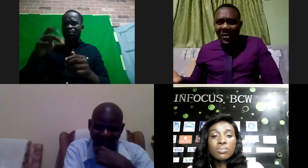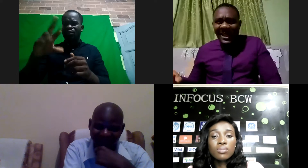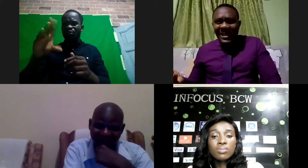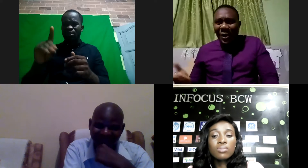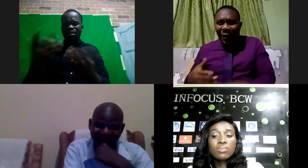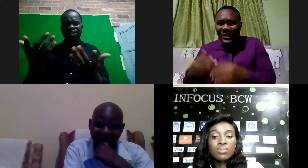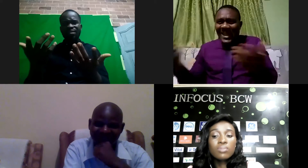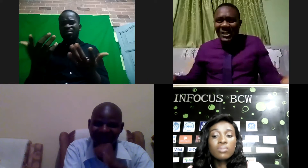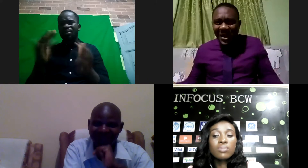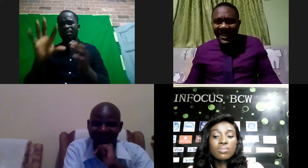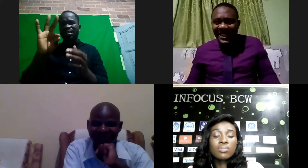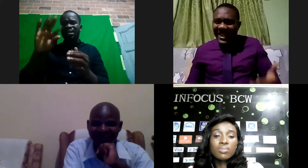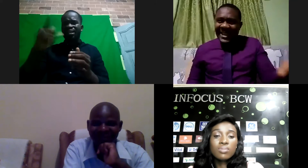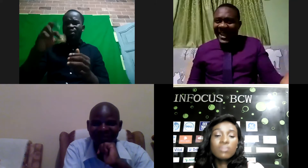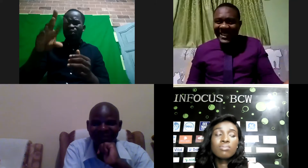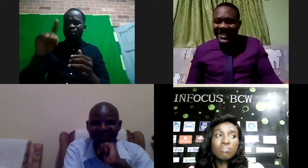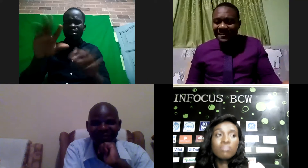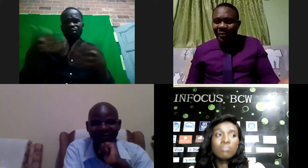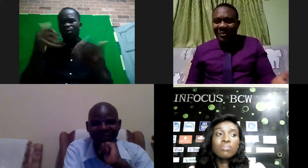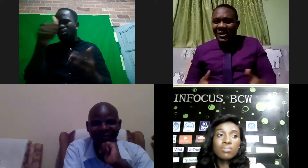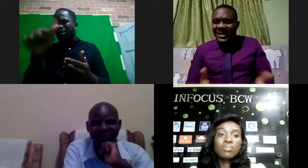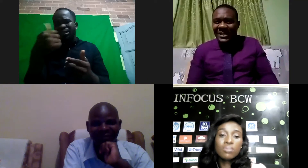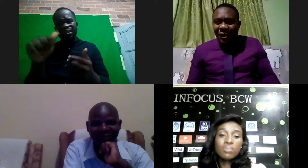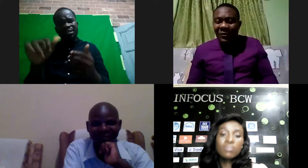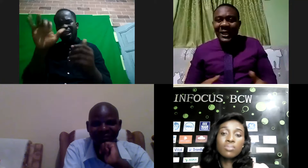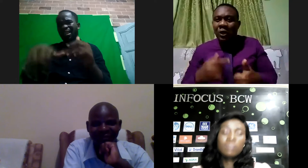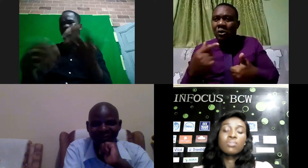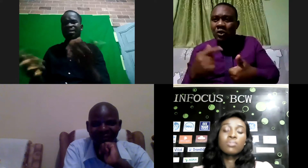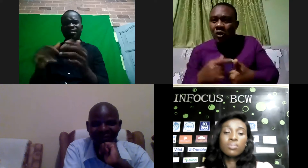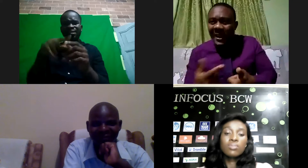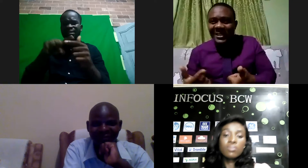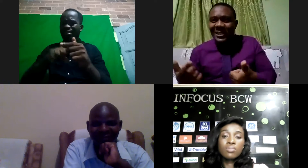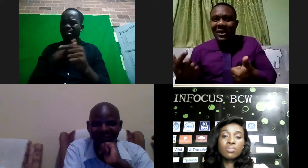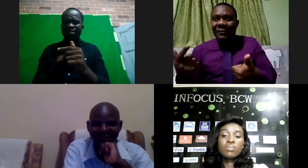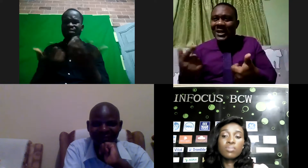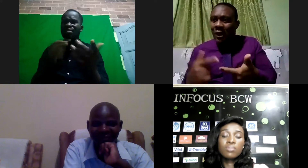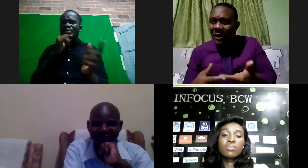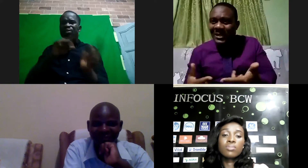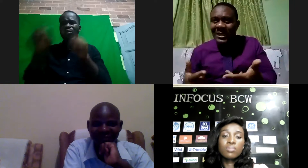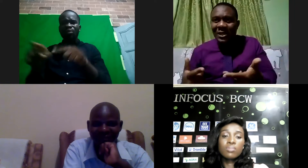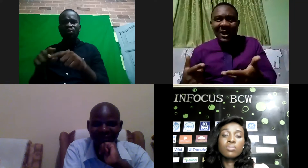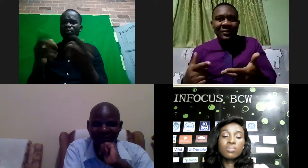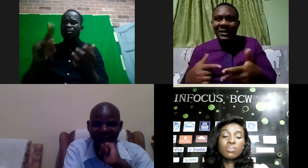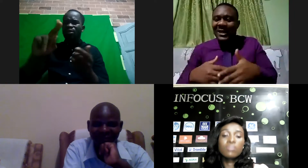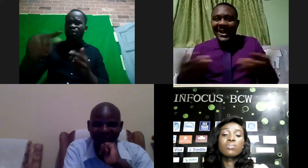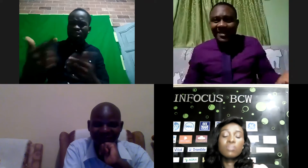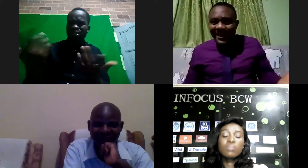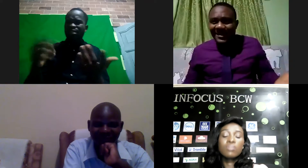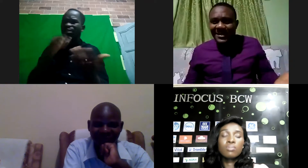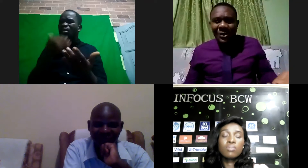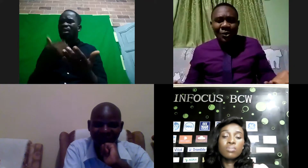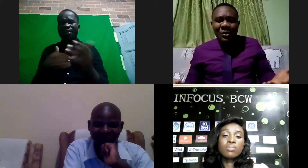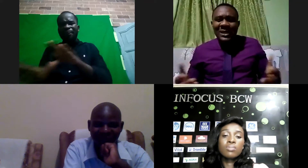9th grade or 10th grade at that age. But you start all over. They don't go to crèche. They don't have kindergarten. They don't have